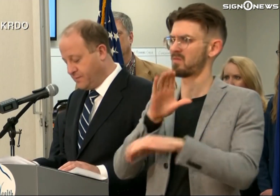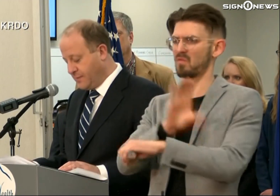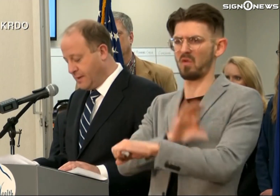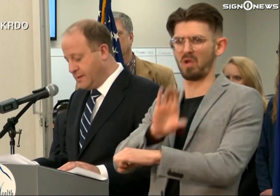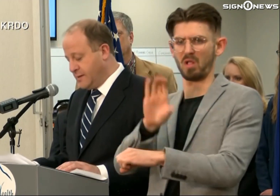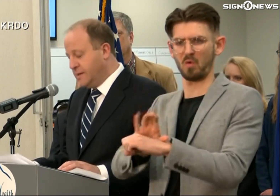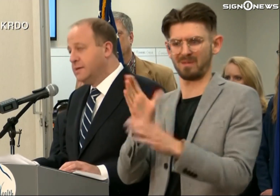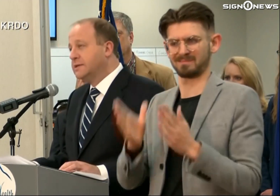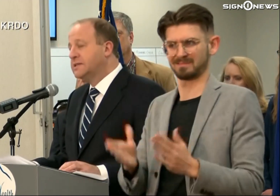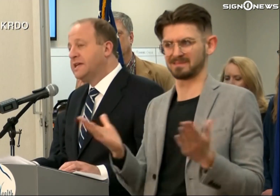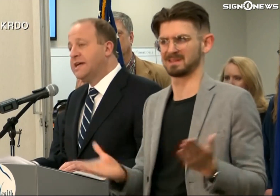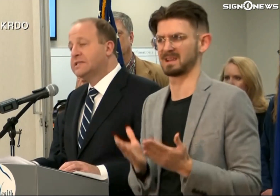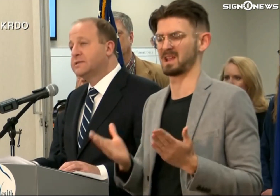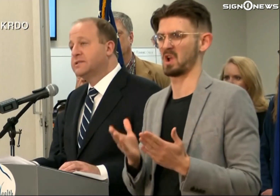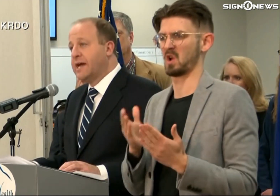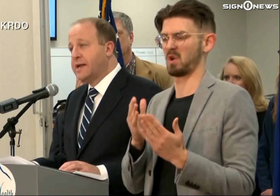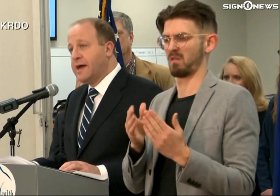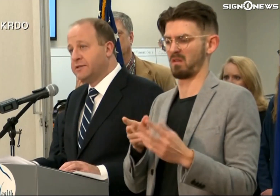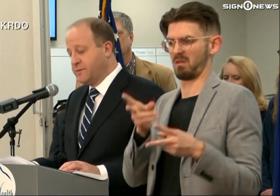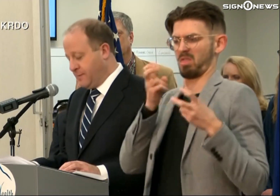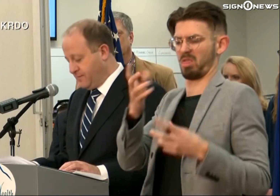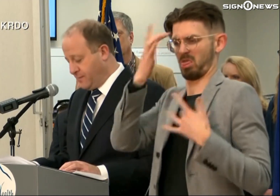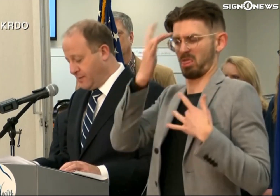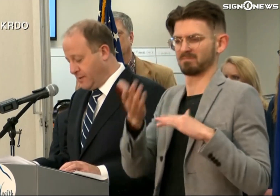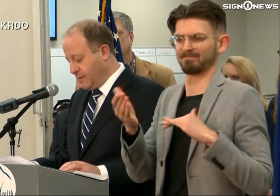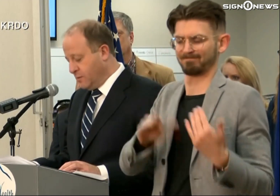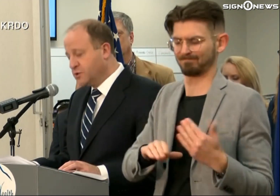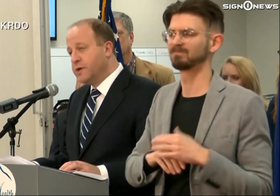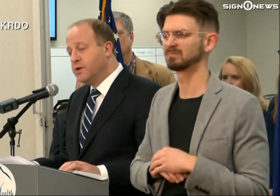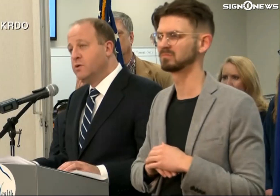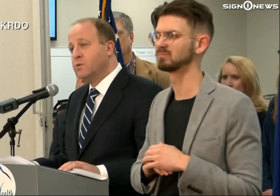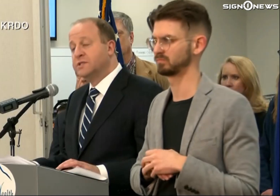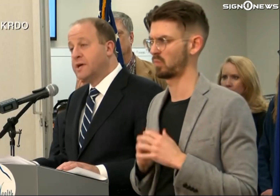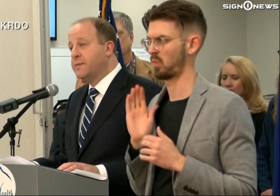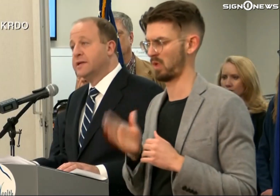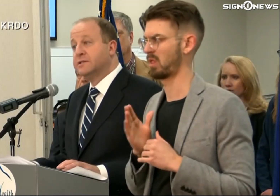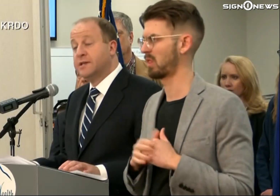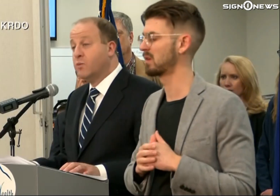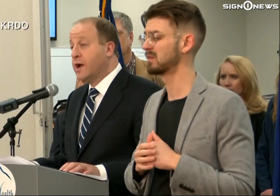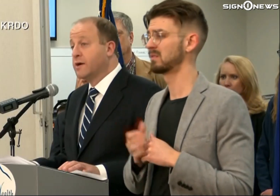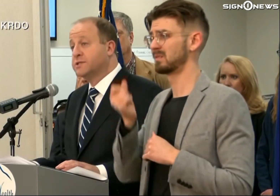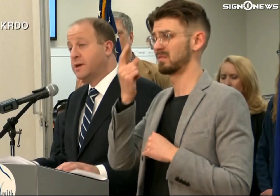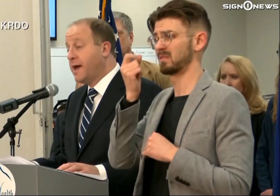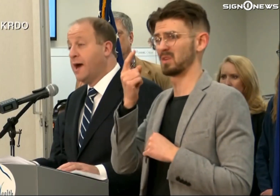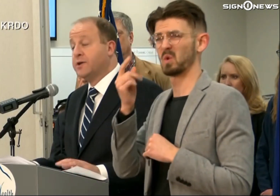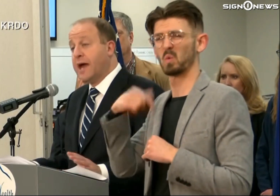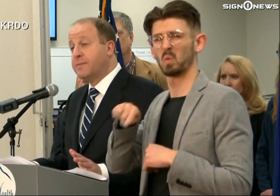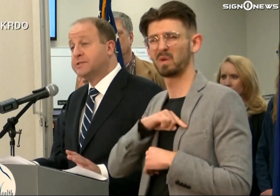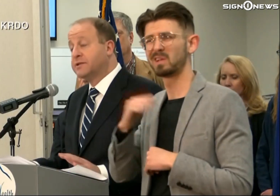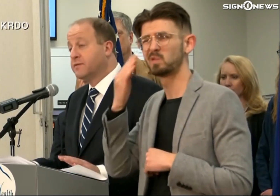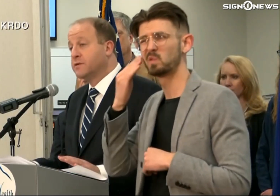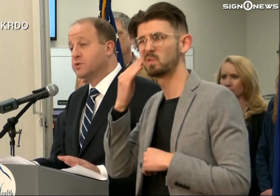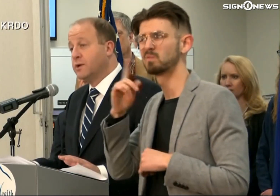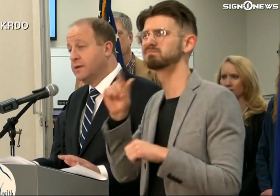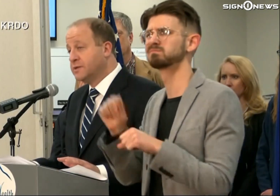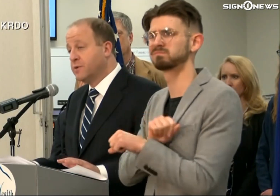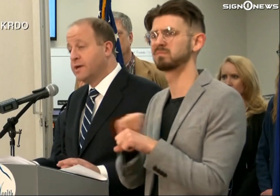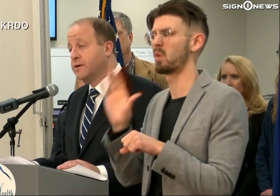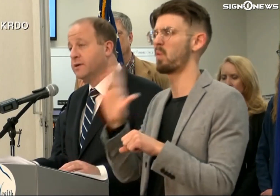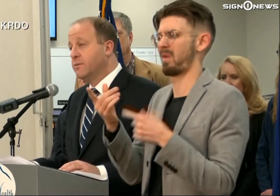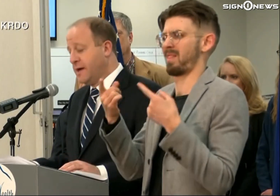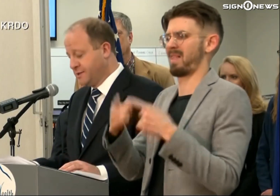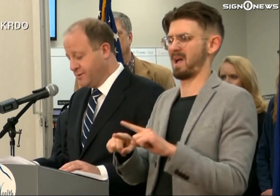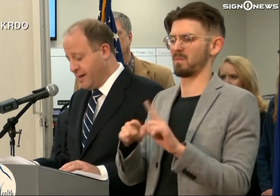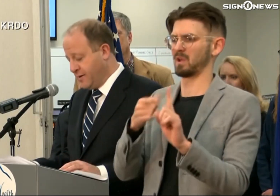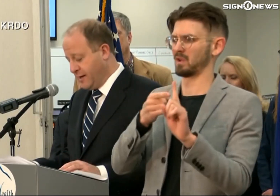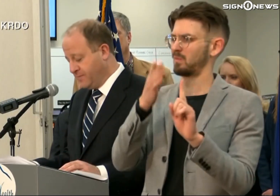suffering. Today's sad announcement, which we knew was coming somewhere, somehow, it happens that the first one is right